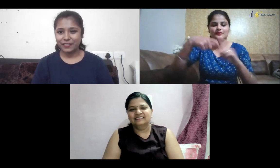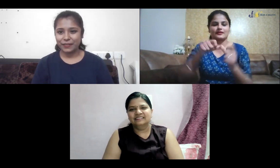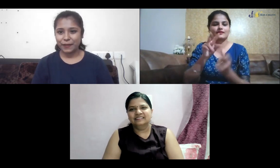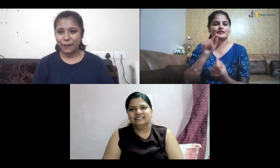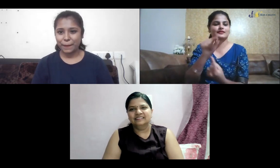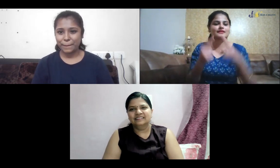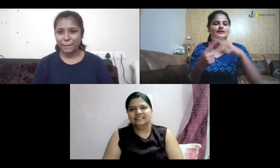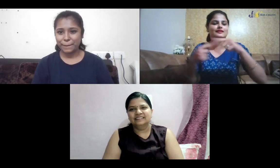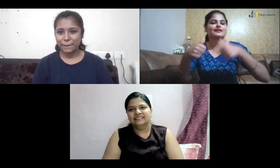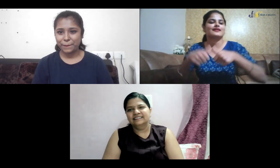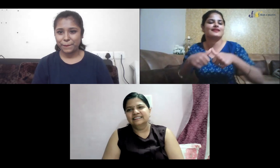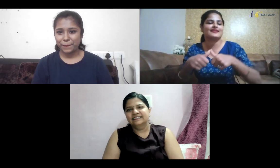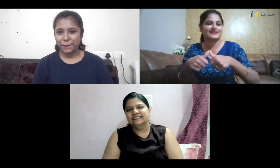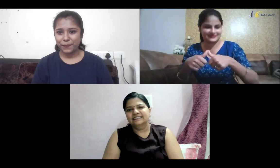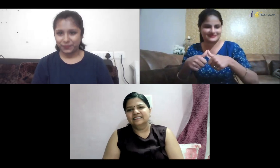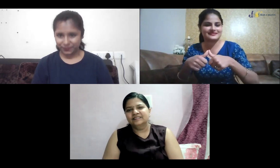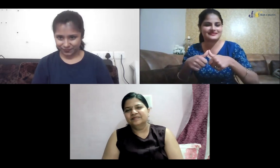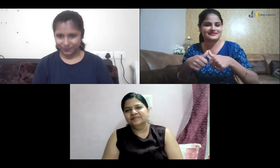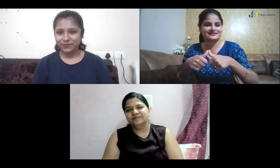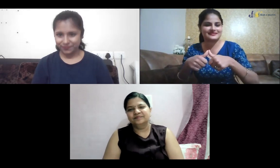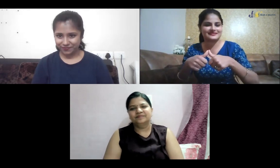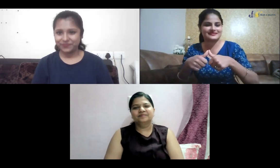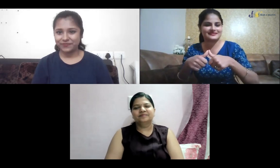session. So my name is Kavita,